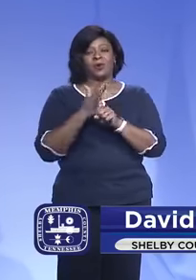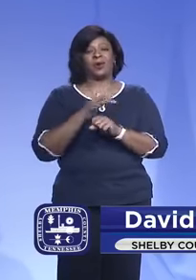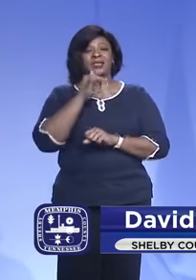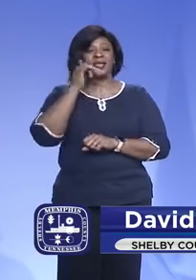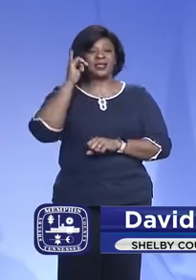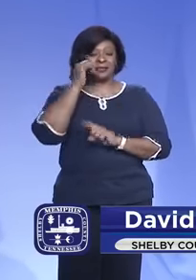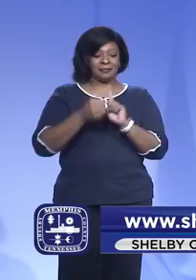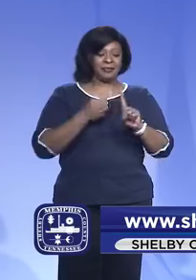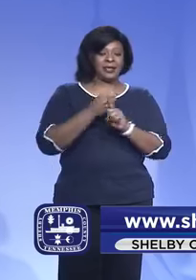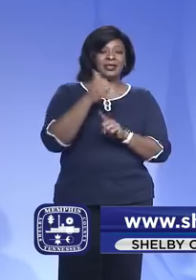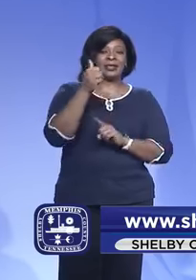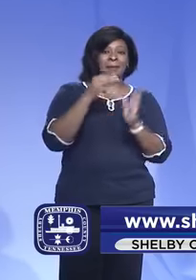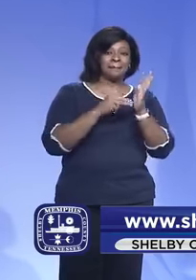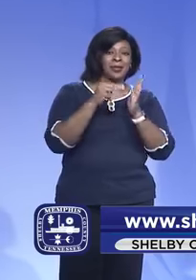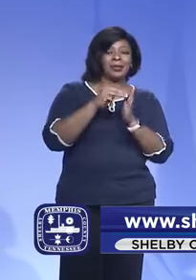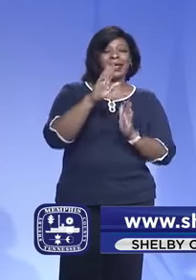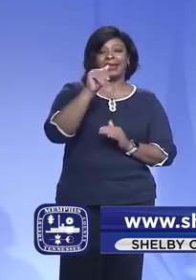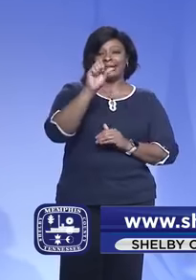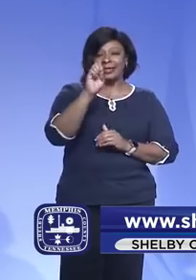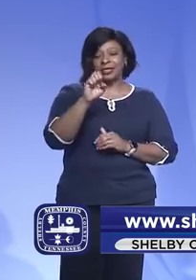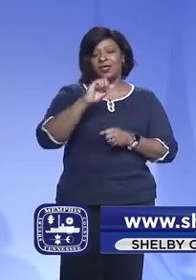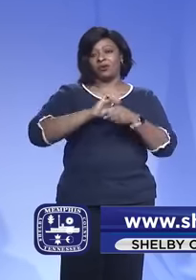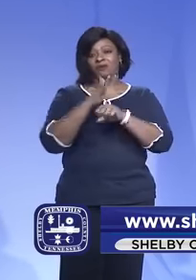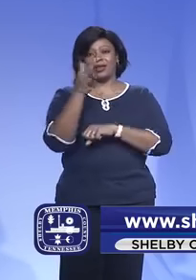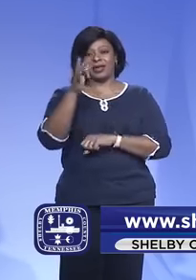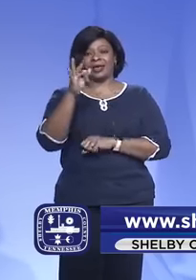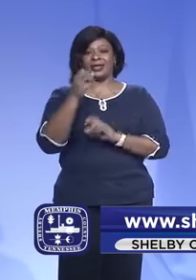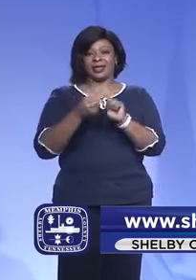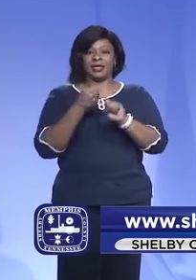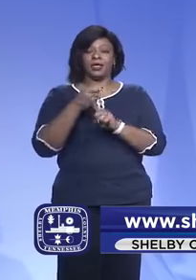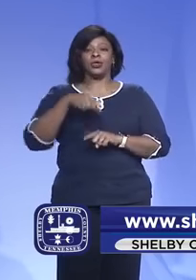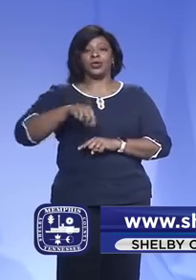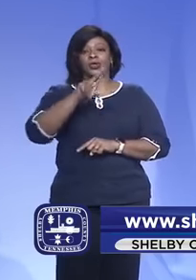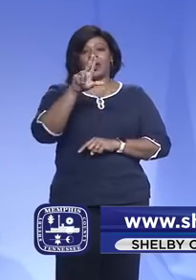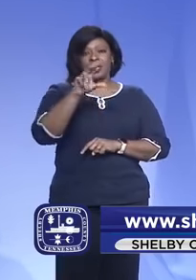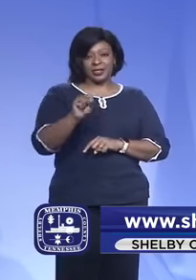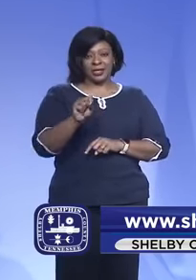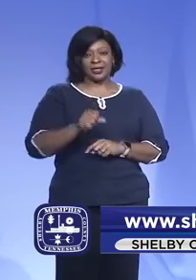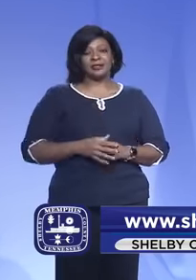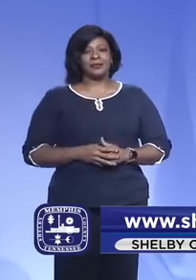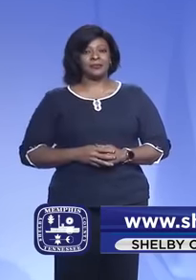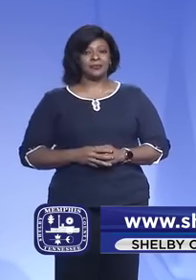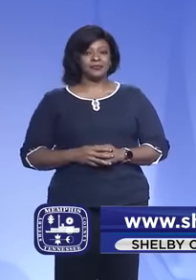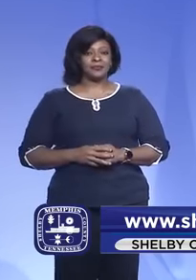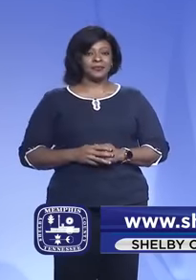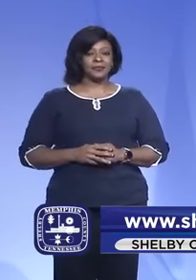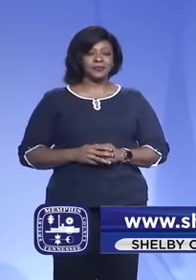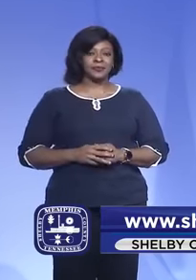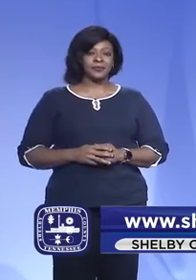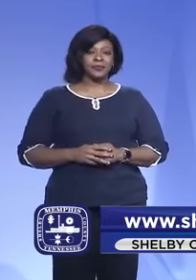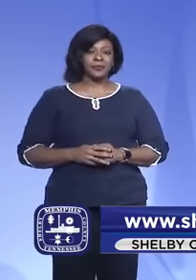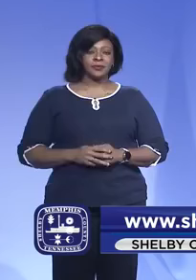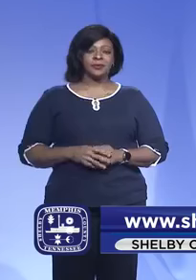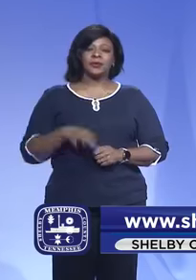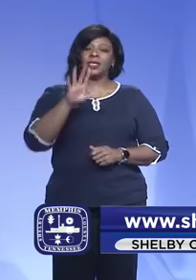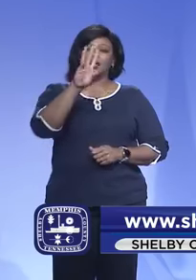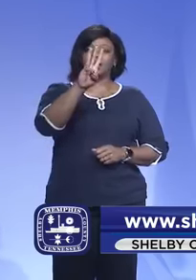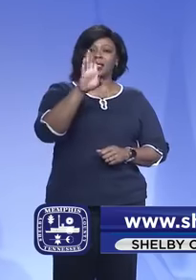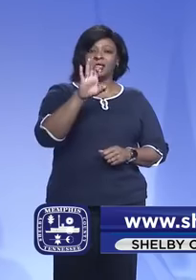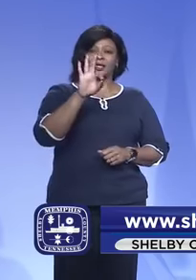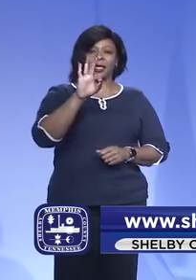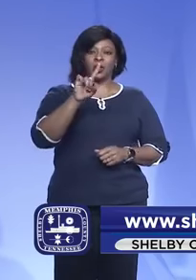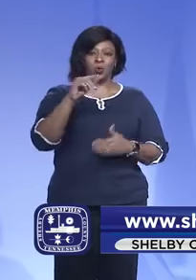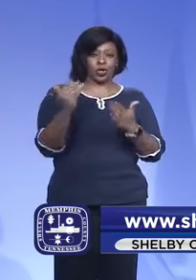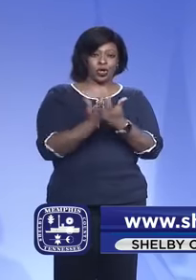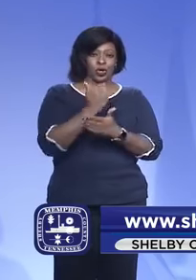10 million cases of COVID-19 disease diagnosed in the United States of America. We had 691